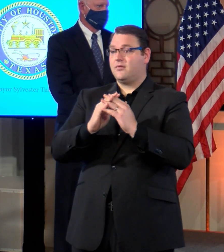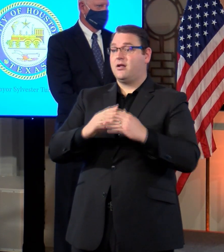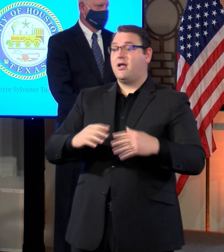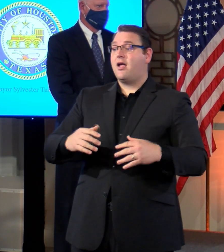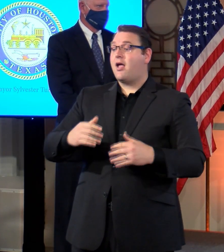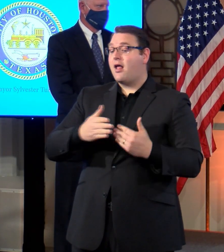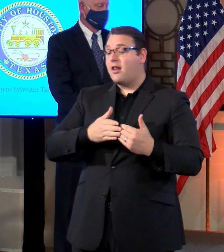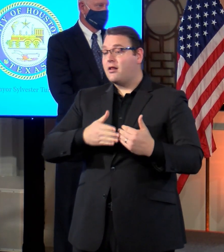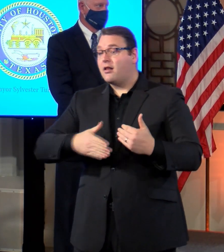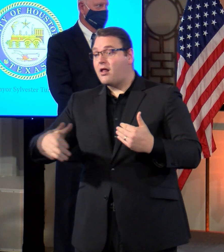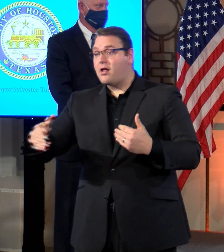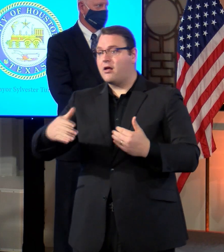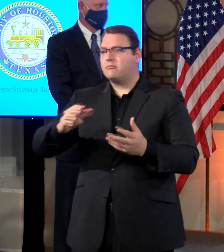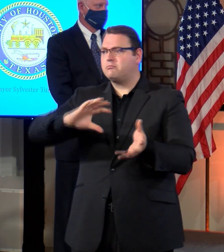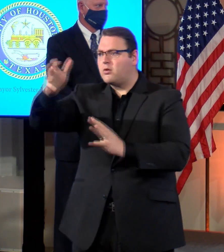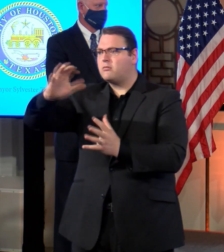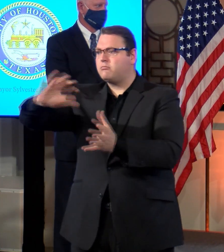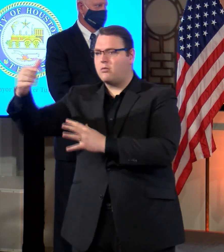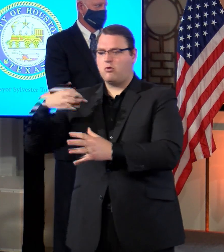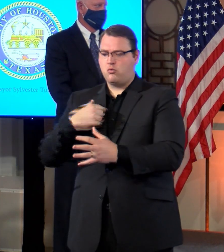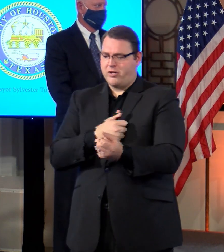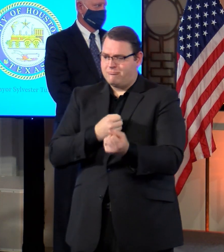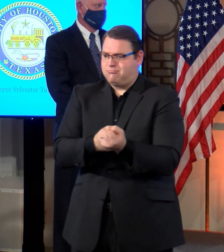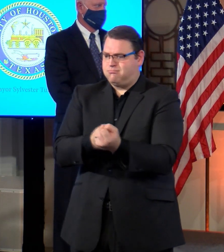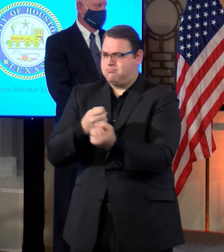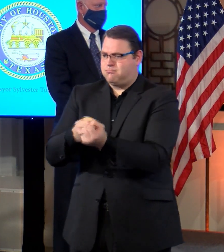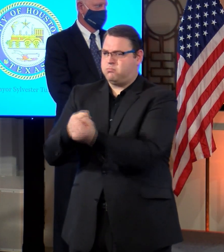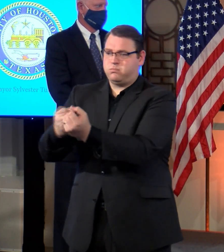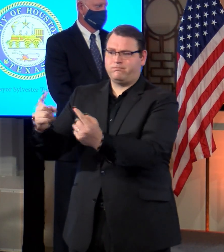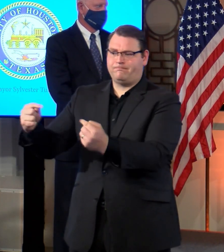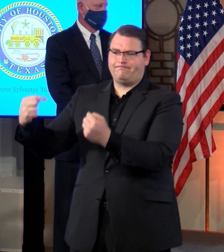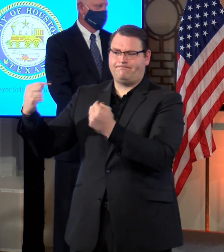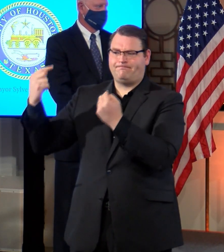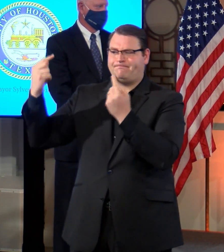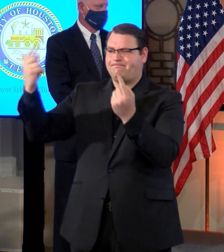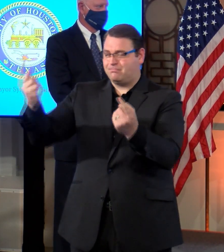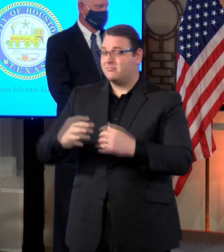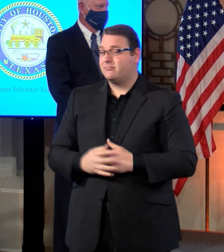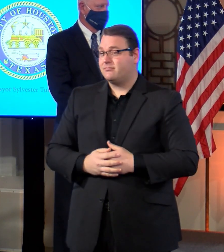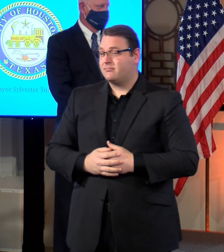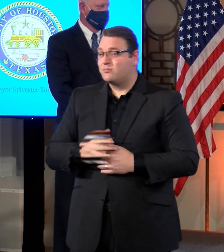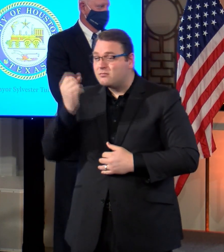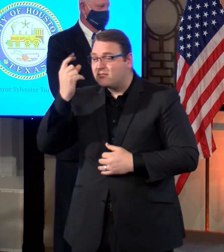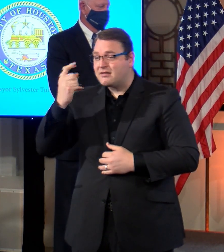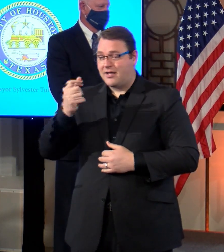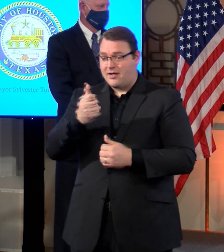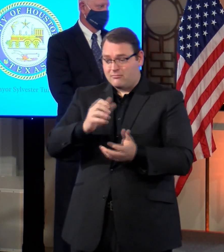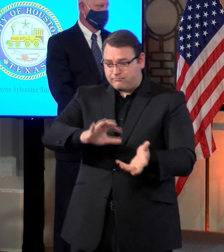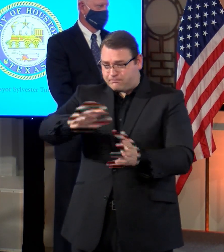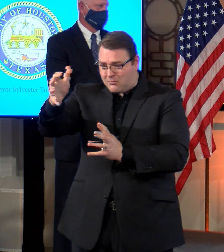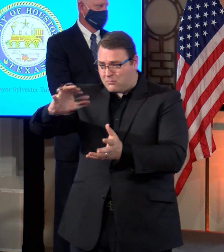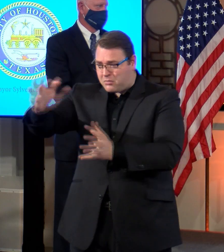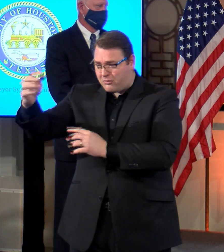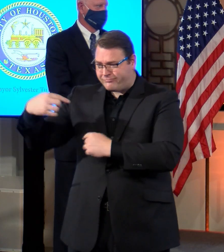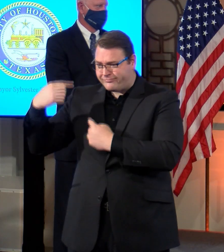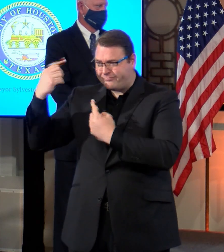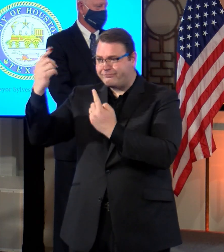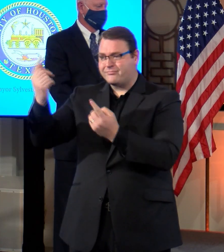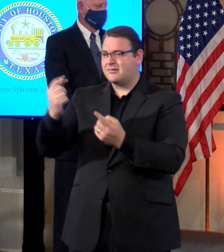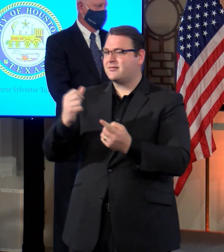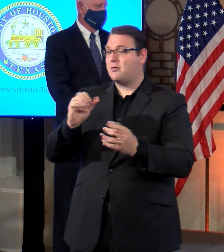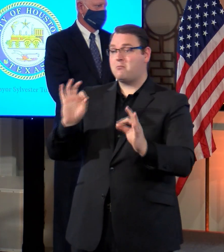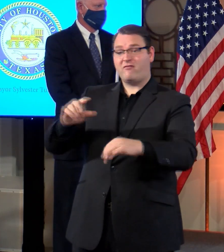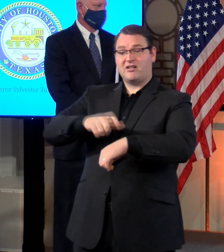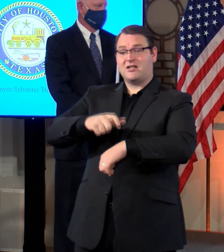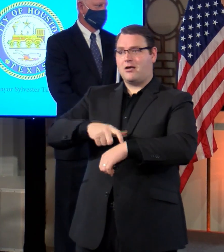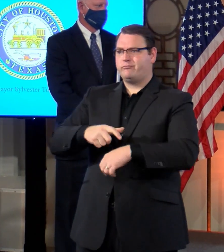come at a very inopportune time, and this is no different. Every week right now,